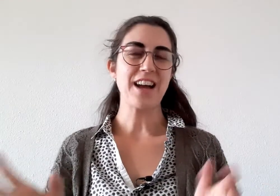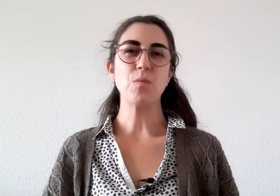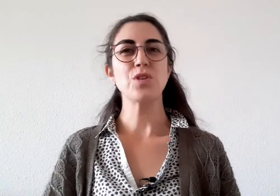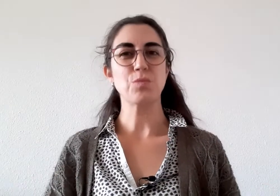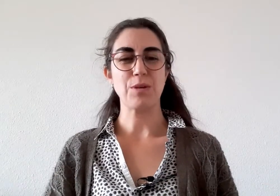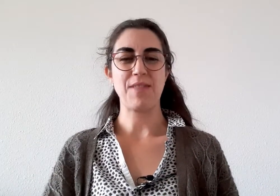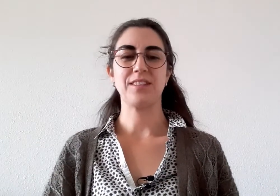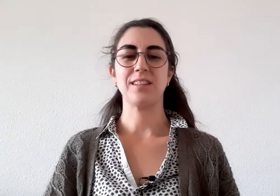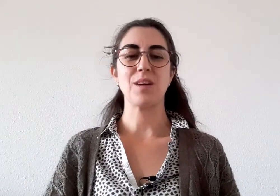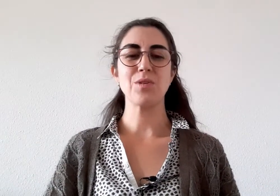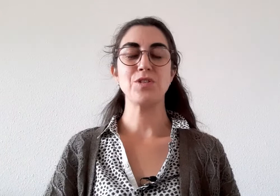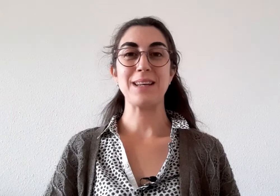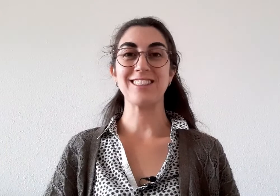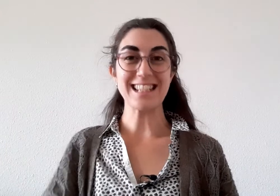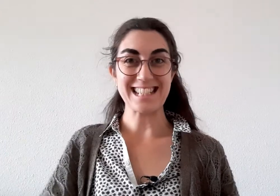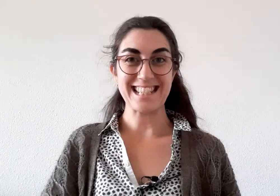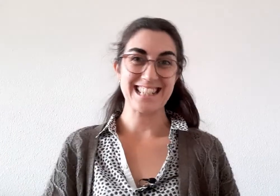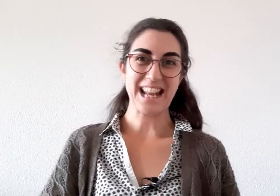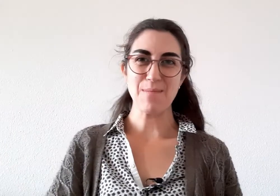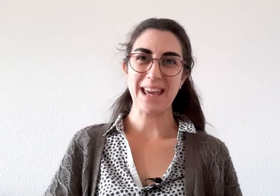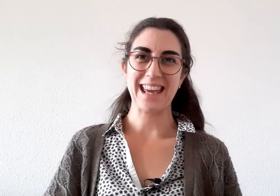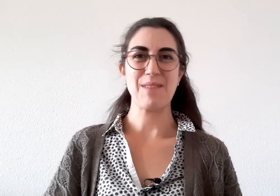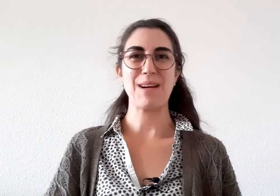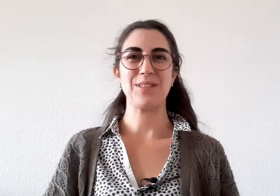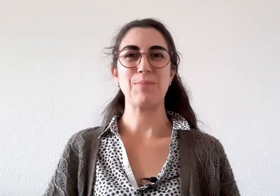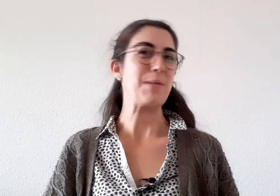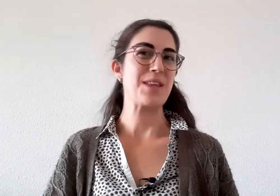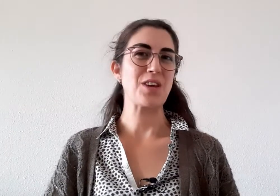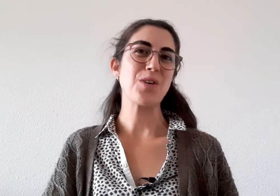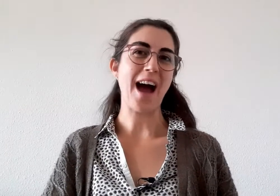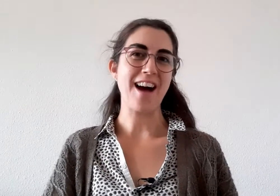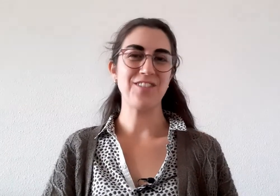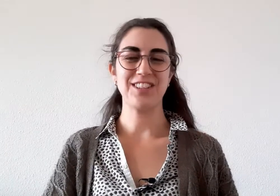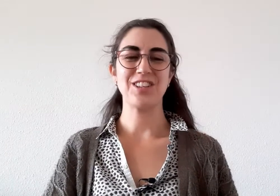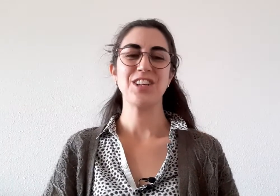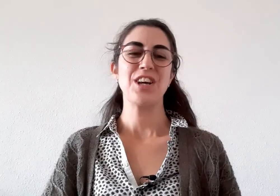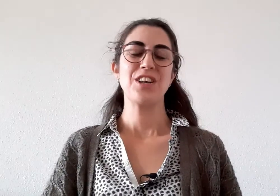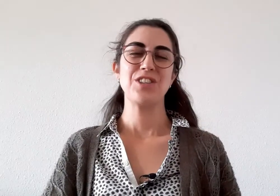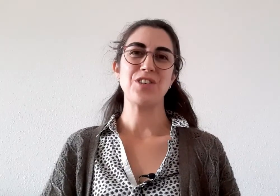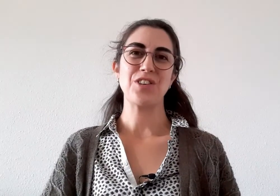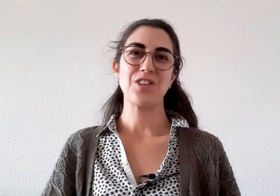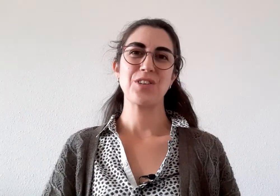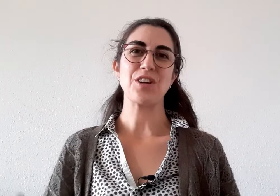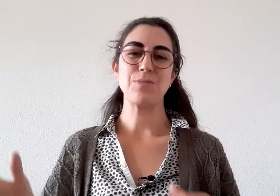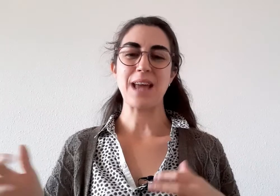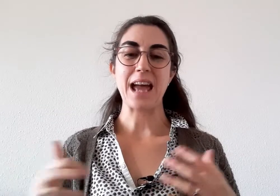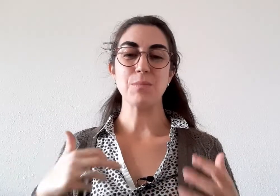want you to worry about these things. I want you to be excited and happy about this baby that you have, and that you're going to be able